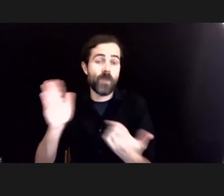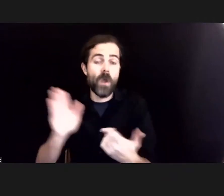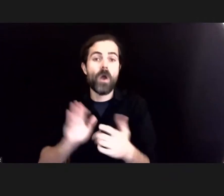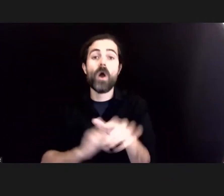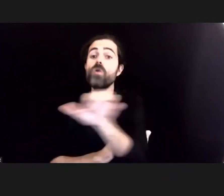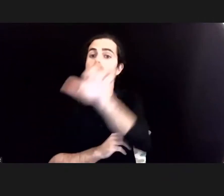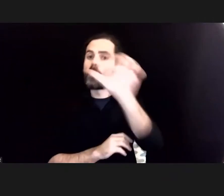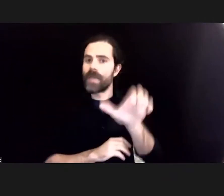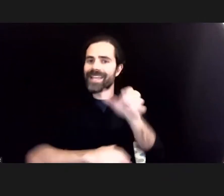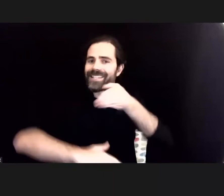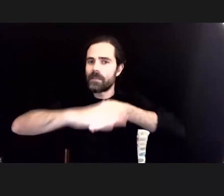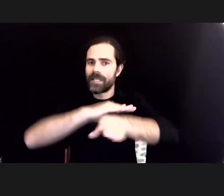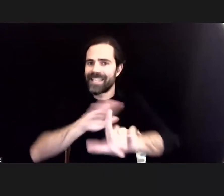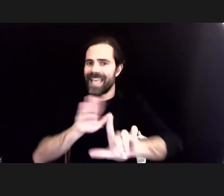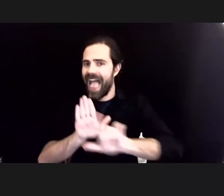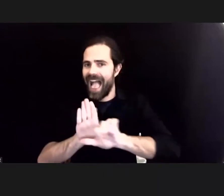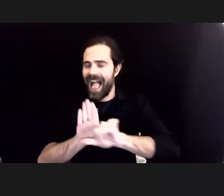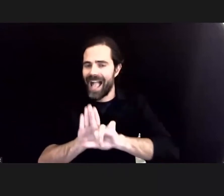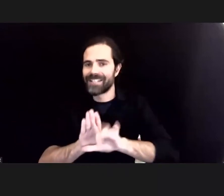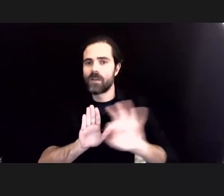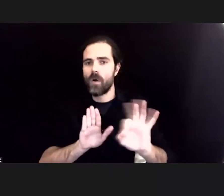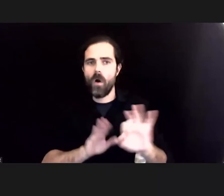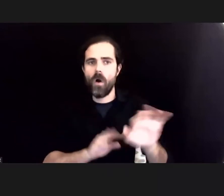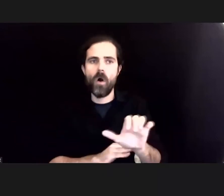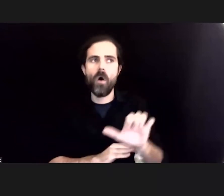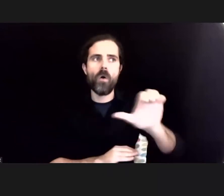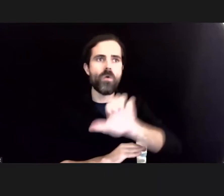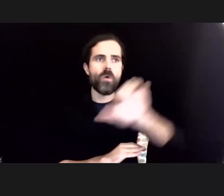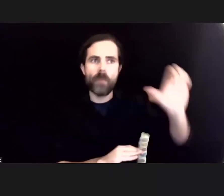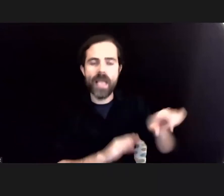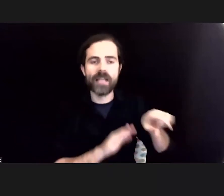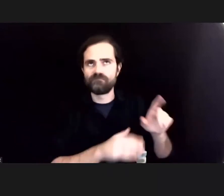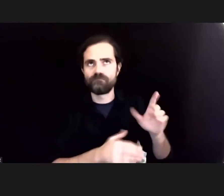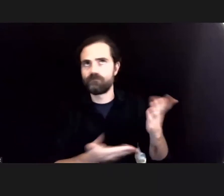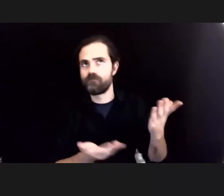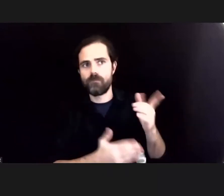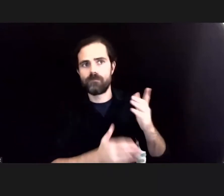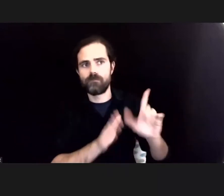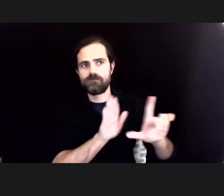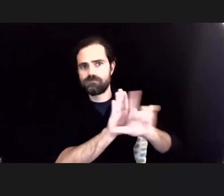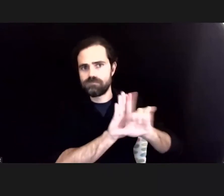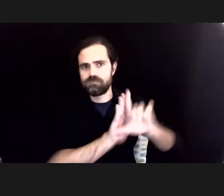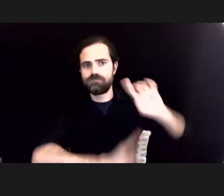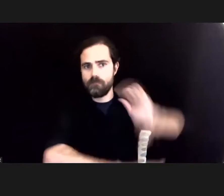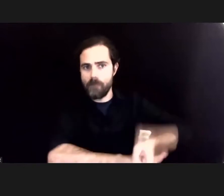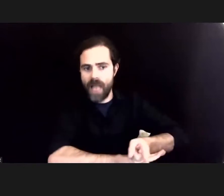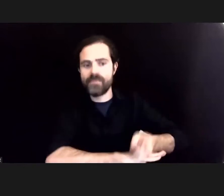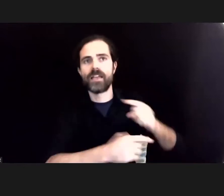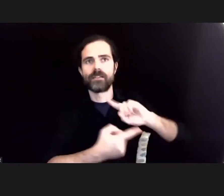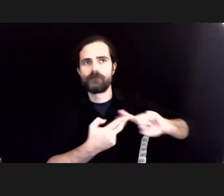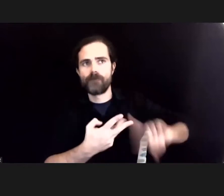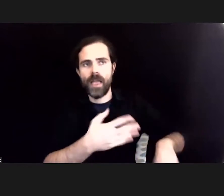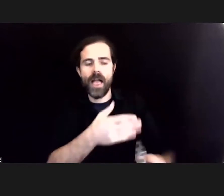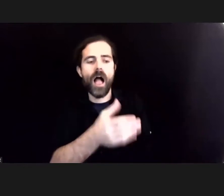mentioned, or the Web Accessibility Directive, or all the standardization mandates that have created different